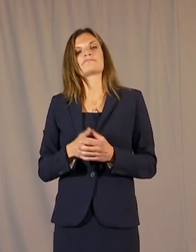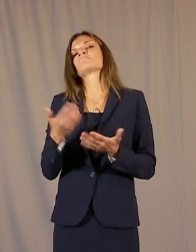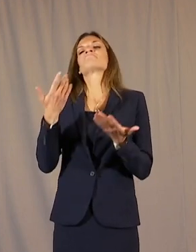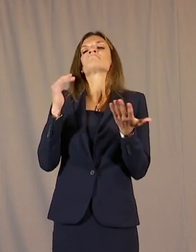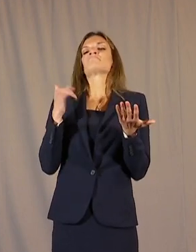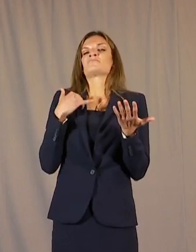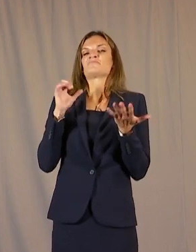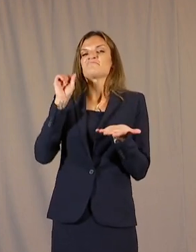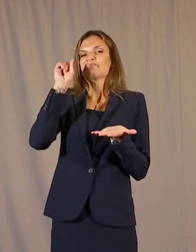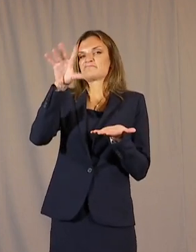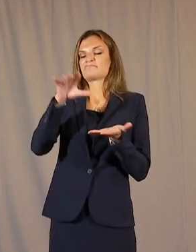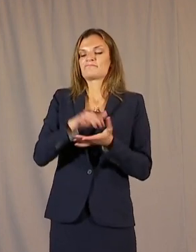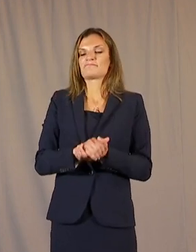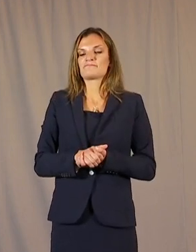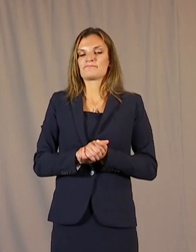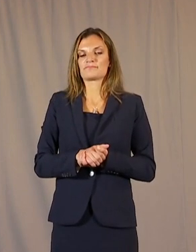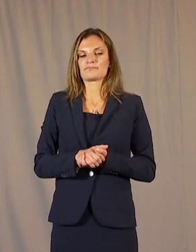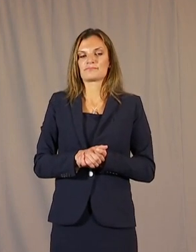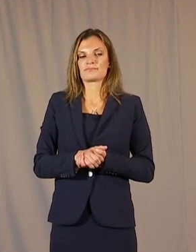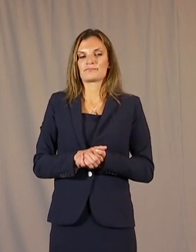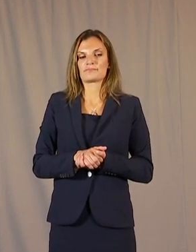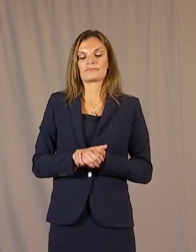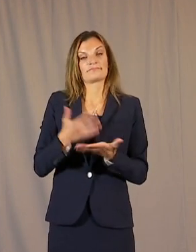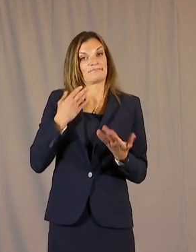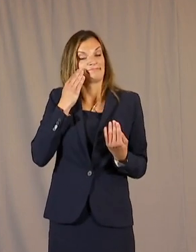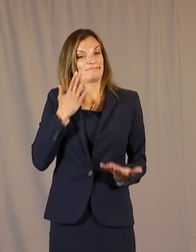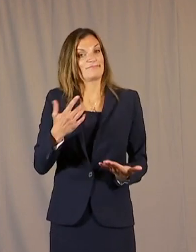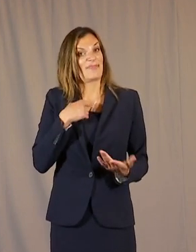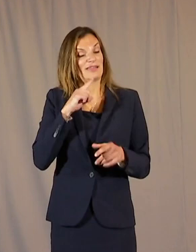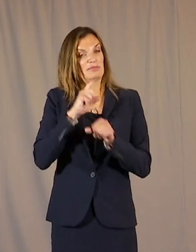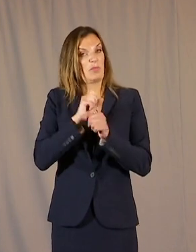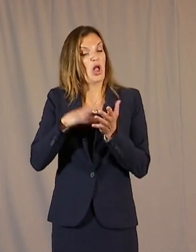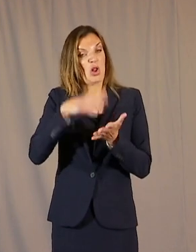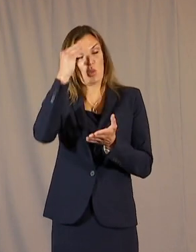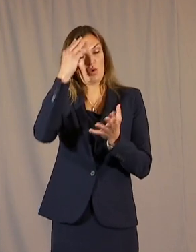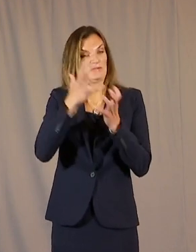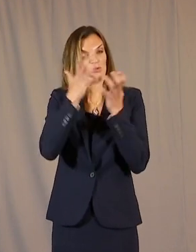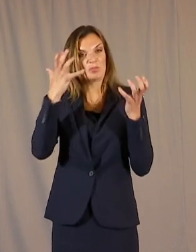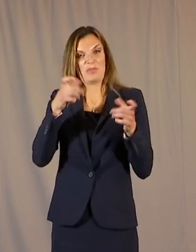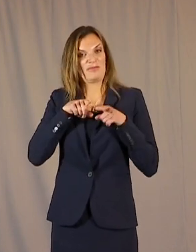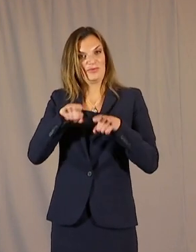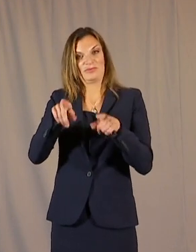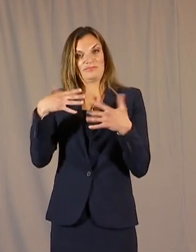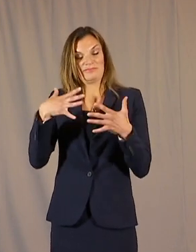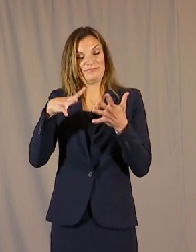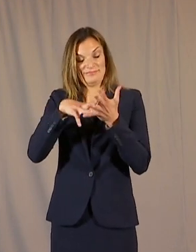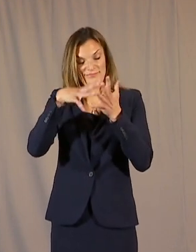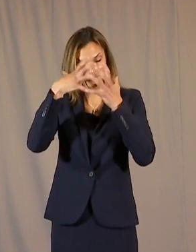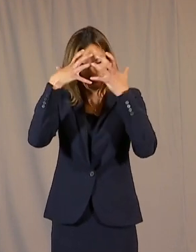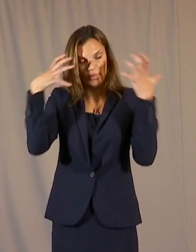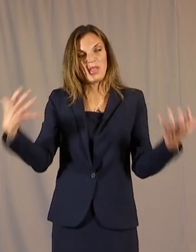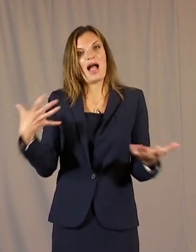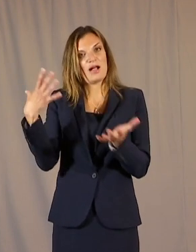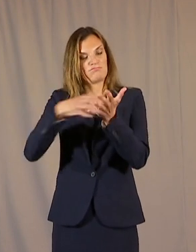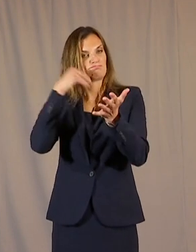that one of my takeaways, and I learned a lot, guys. I really learned so